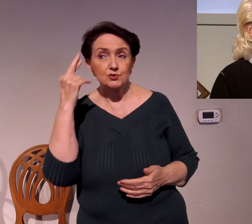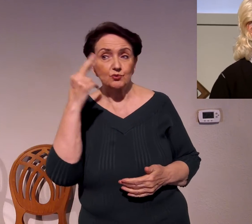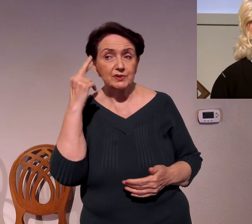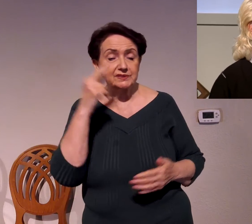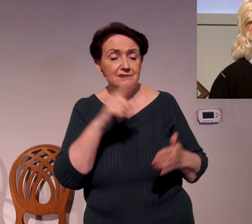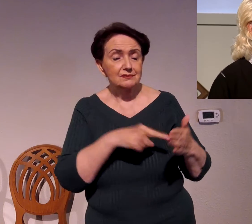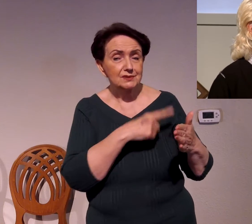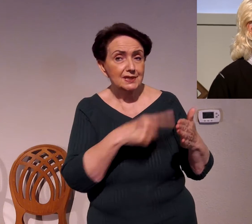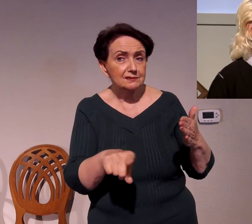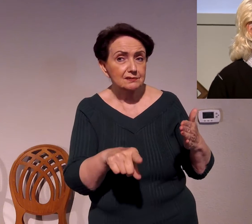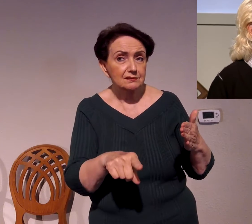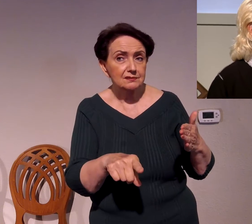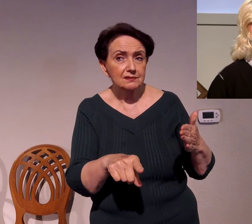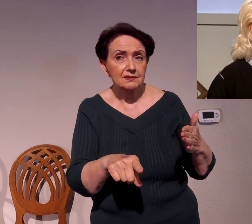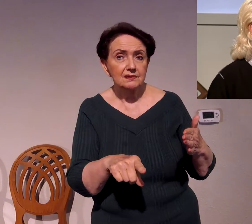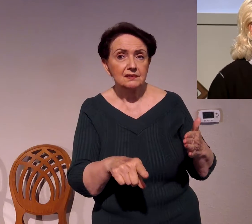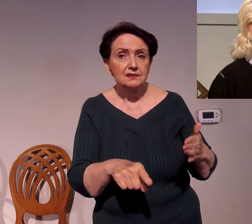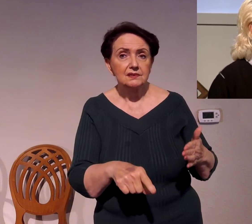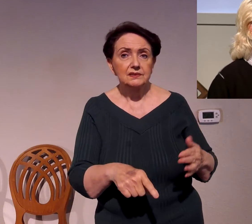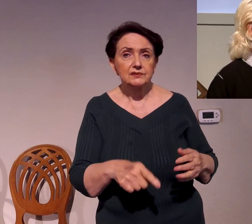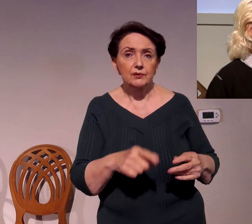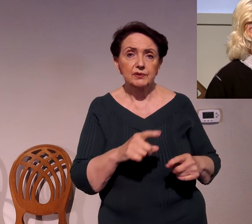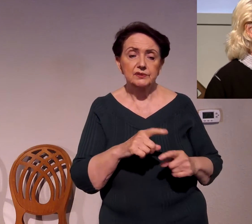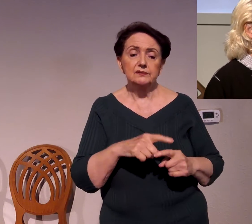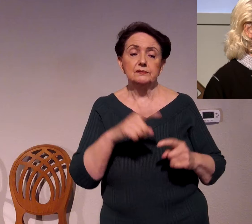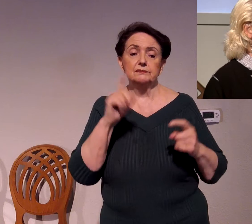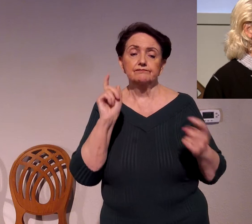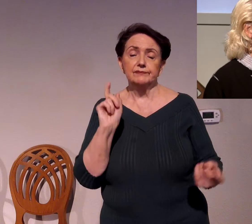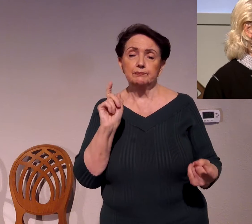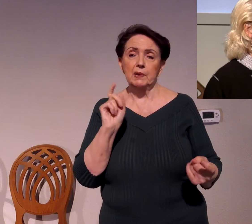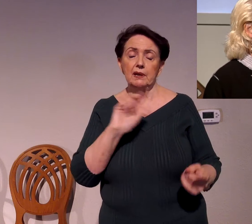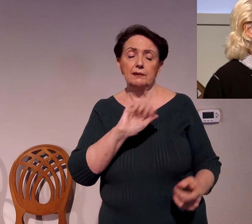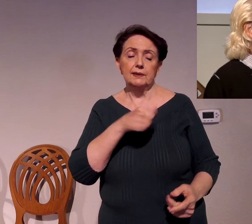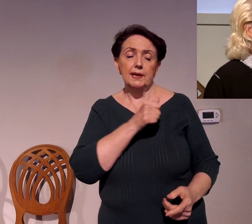was canceled, and so we're just going to have a good attitude about